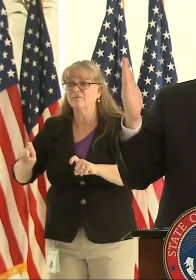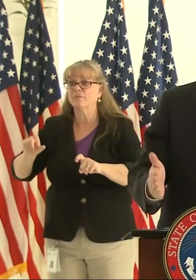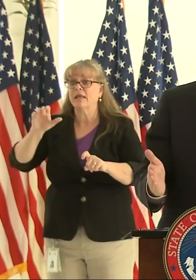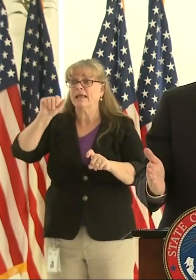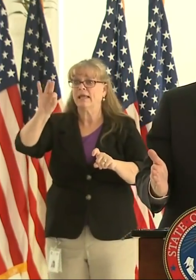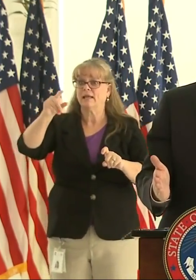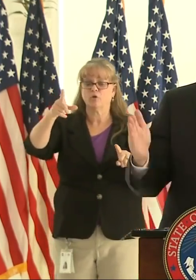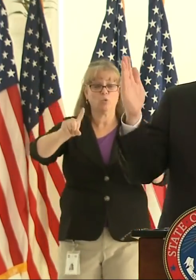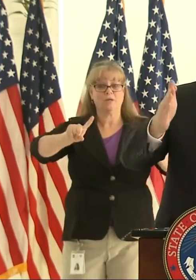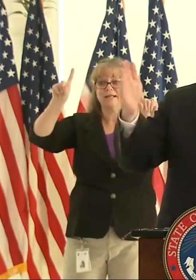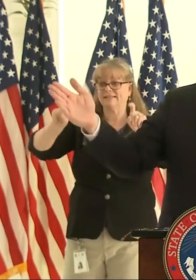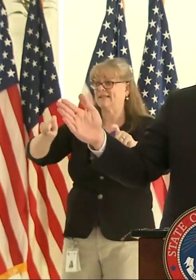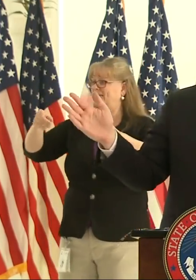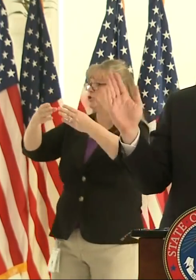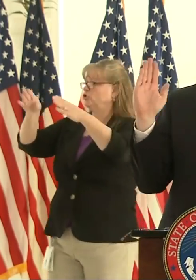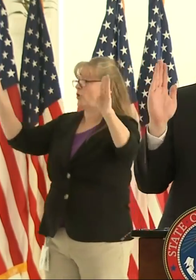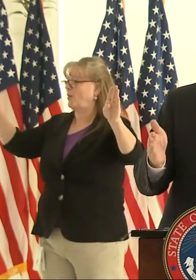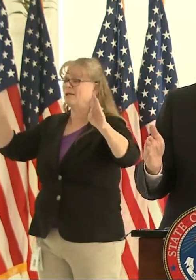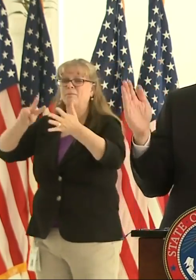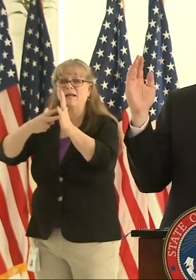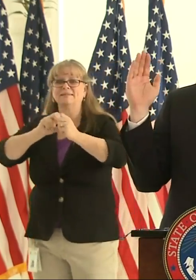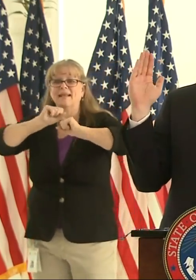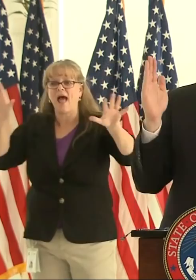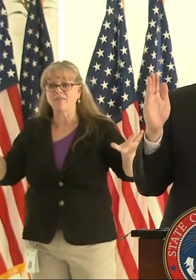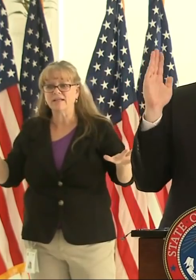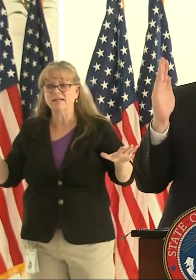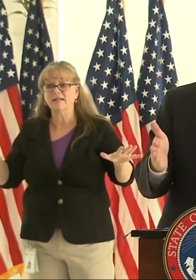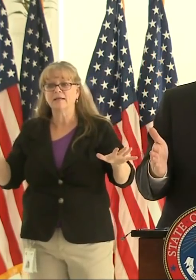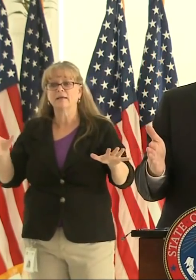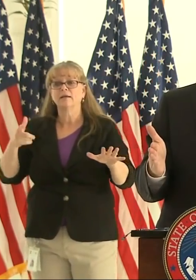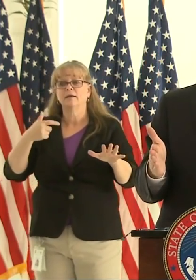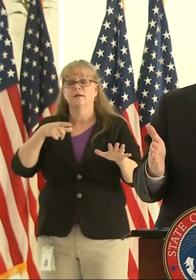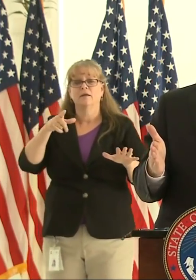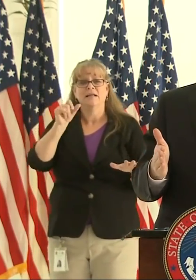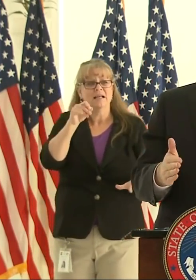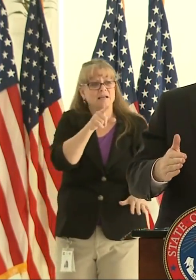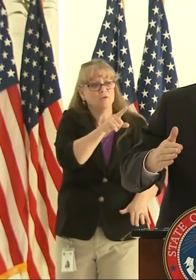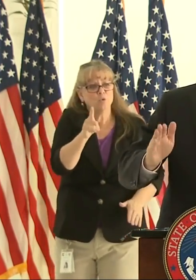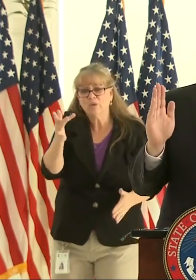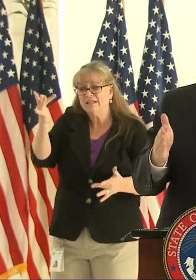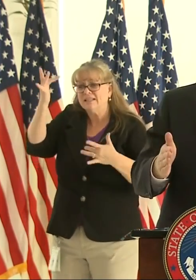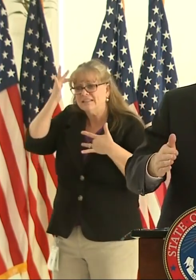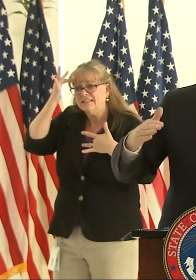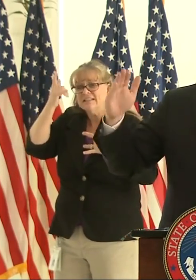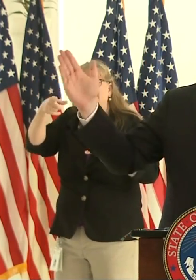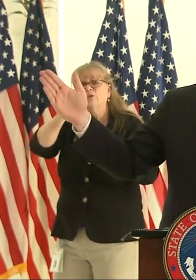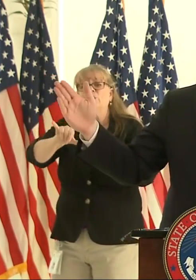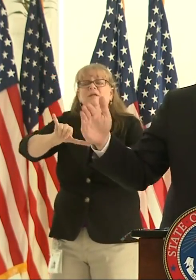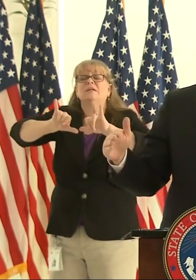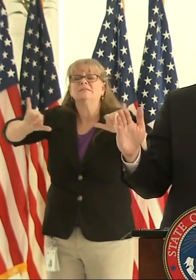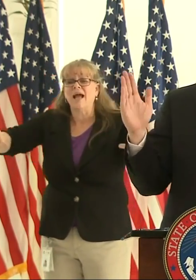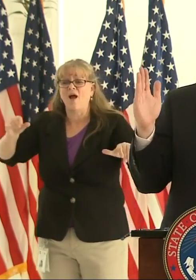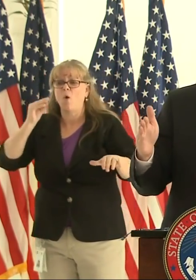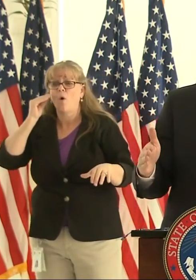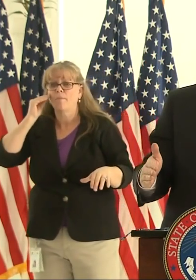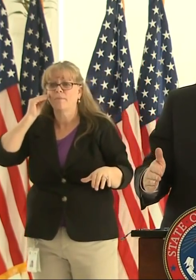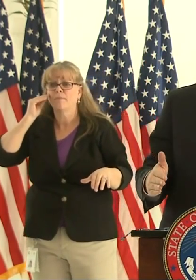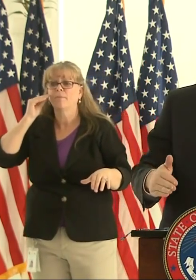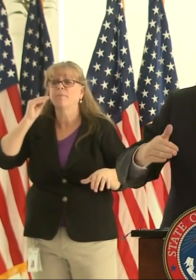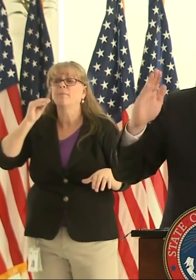Colorado, stay at home, right? COVID, non-COVID, stay at home. If it's COVID, 9 out of 10 of you will recover at home and you can go out. If